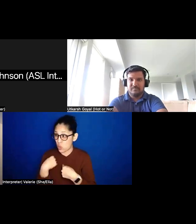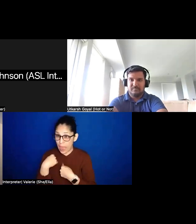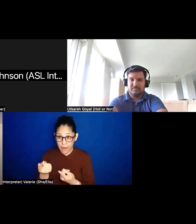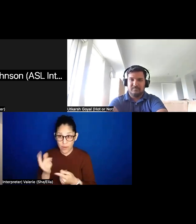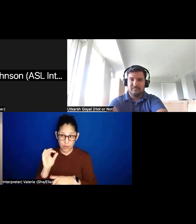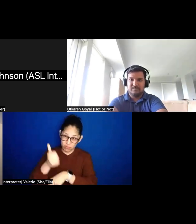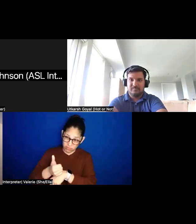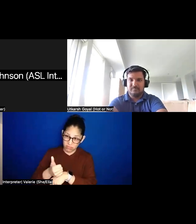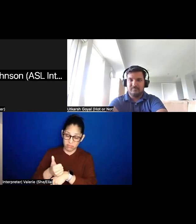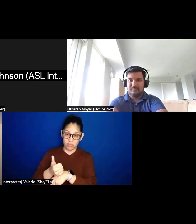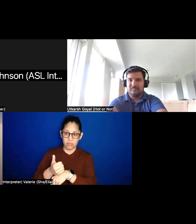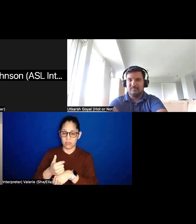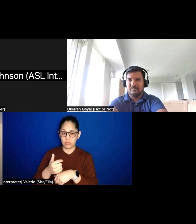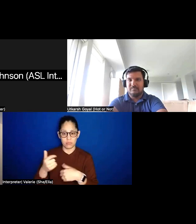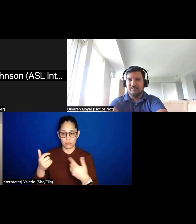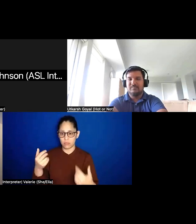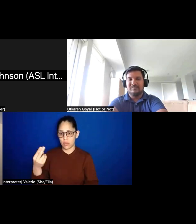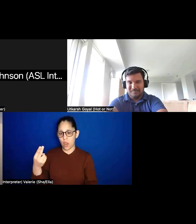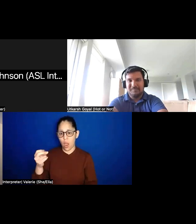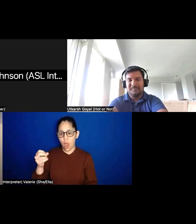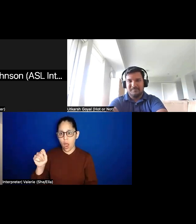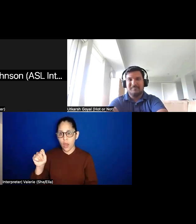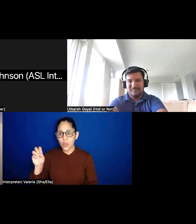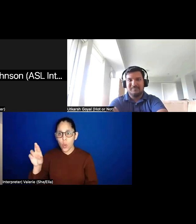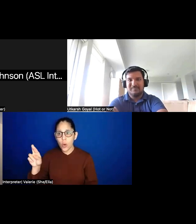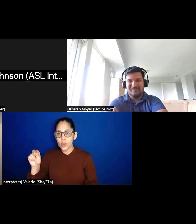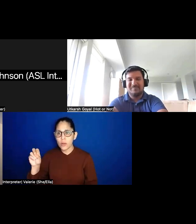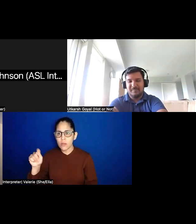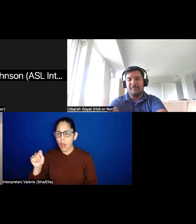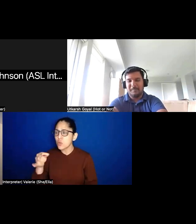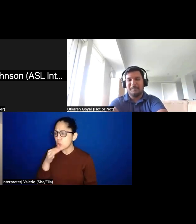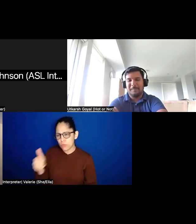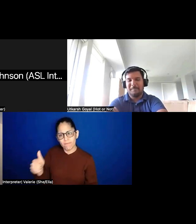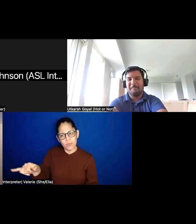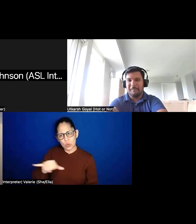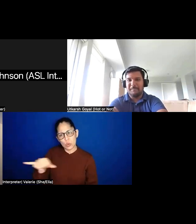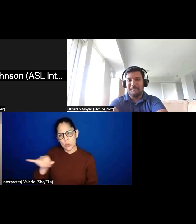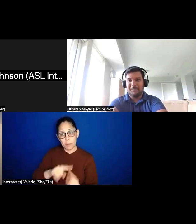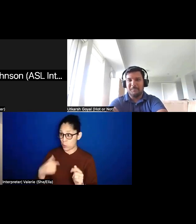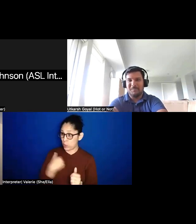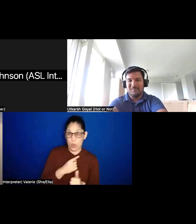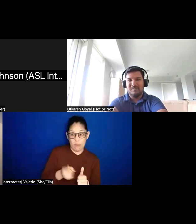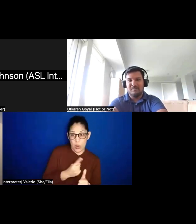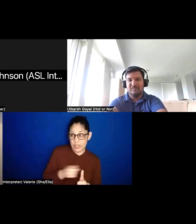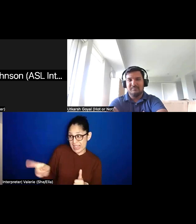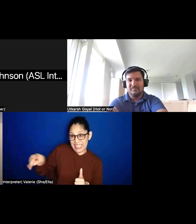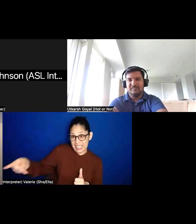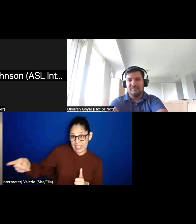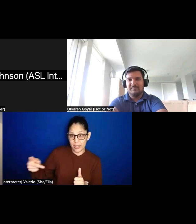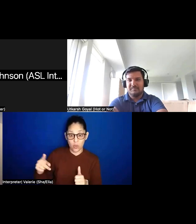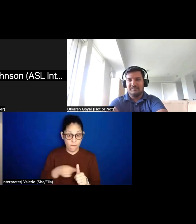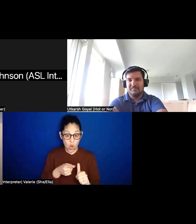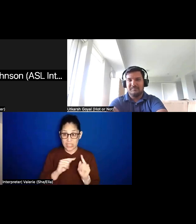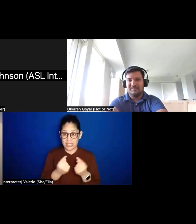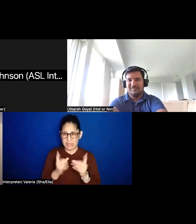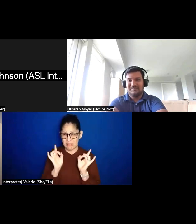will be doing it very soon, I think. And but as the first team to do it, it